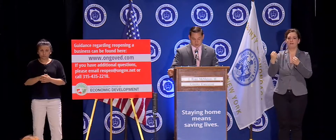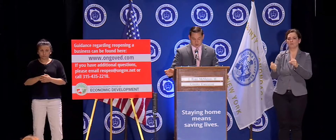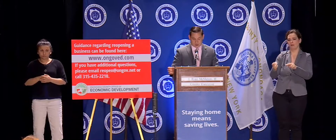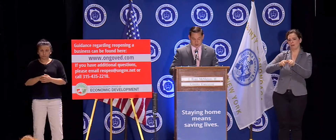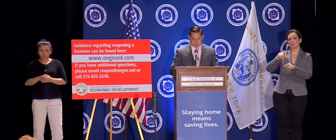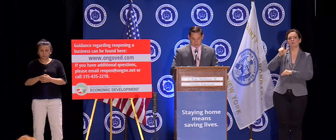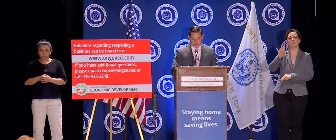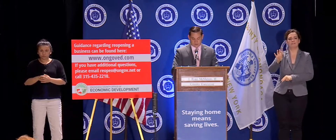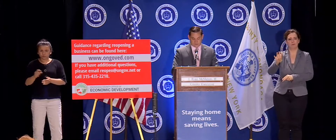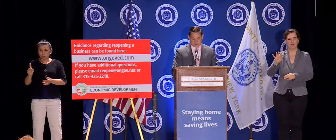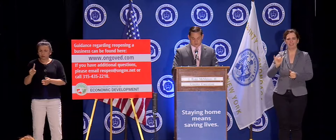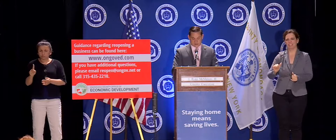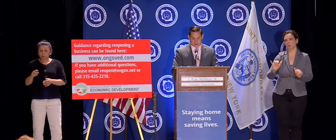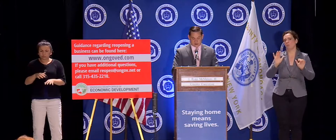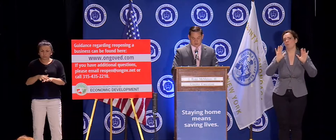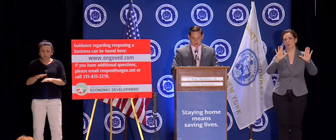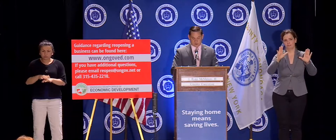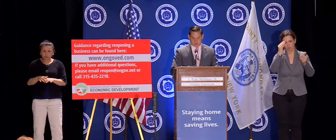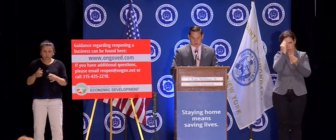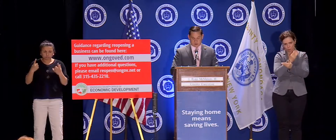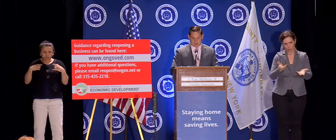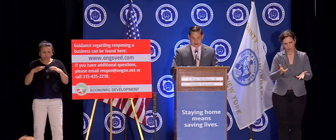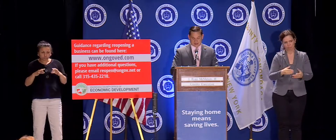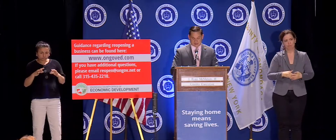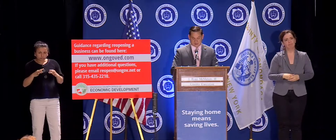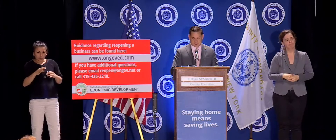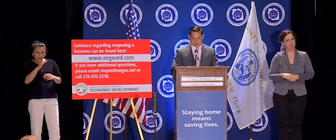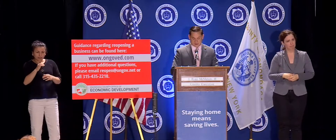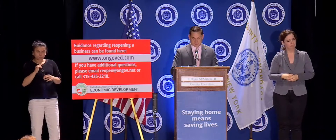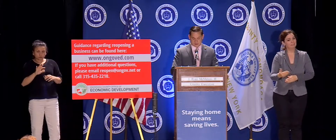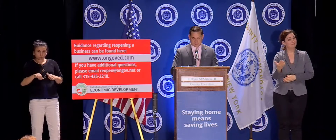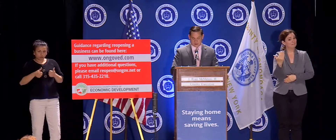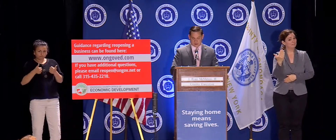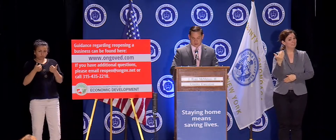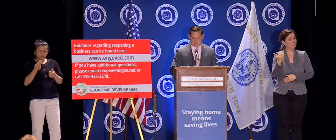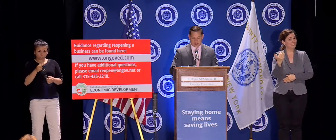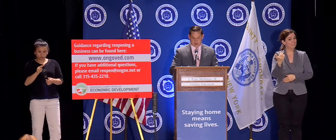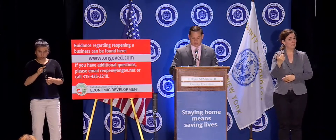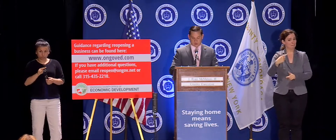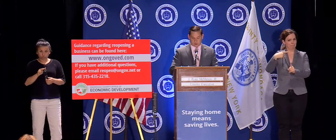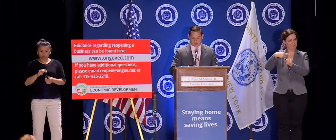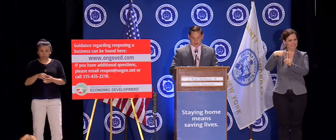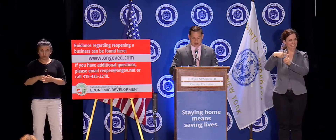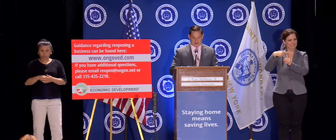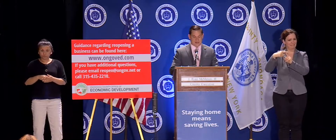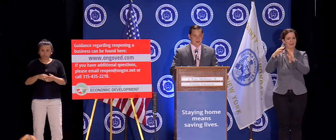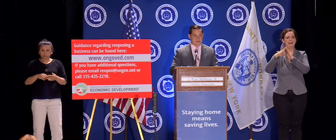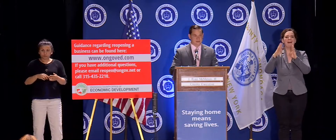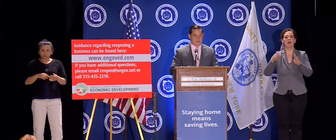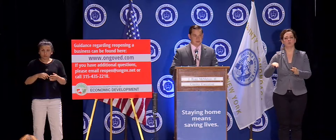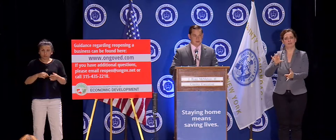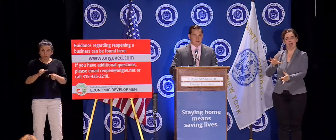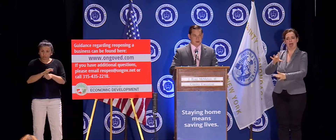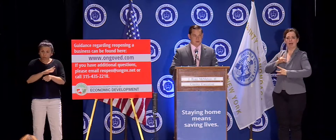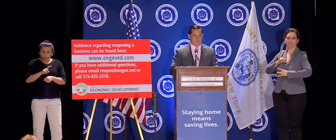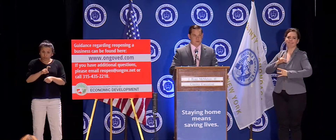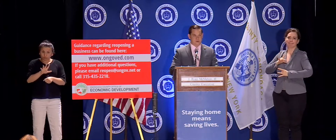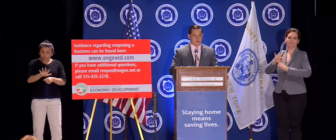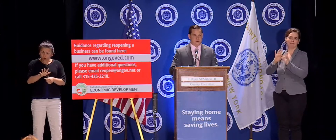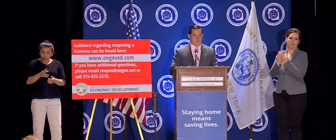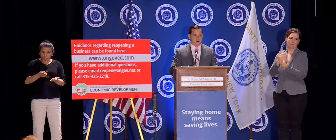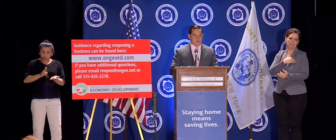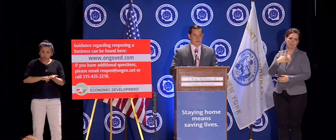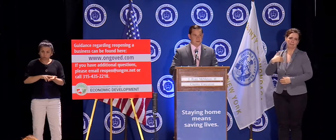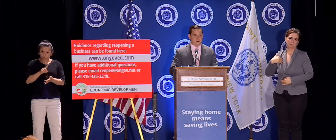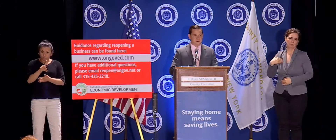recoveries. 15 individuals in our positive cases are household contacts of